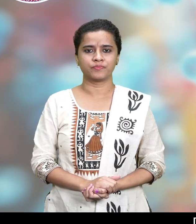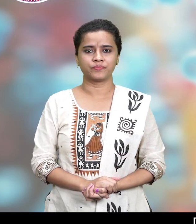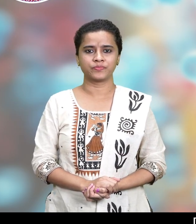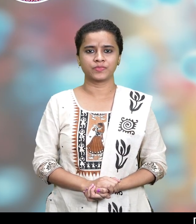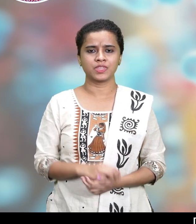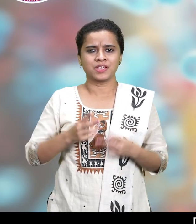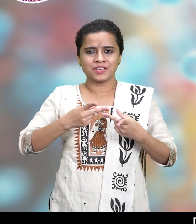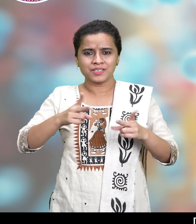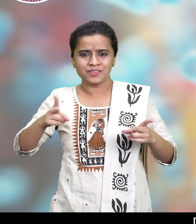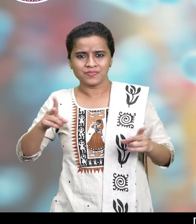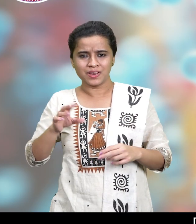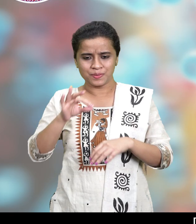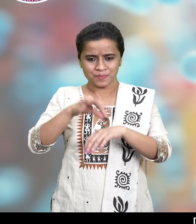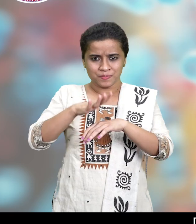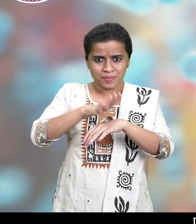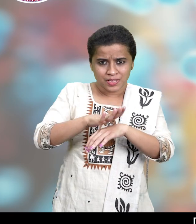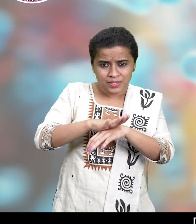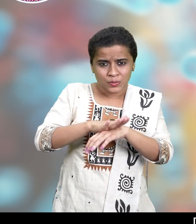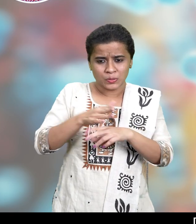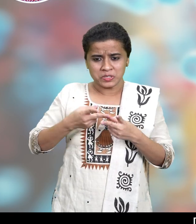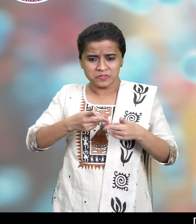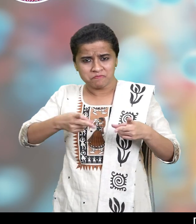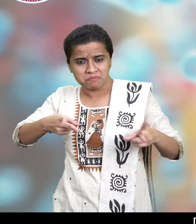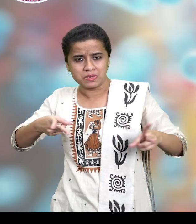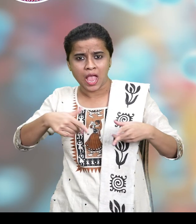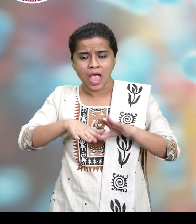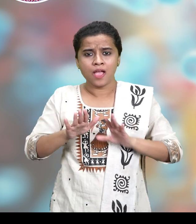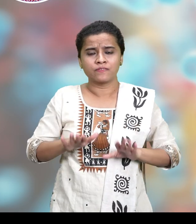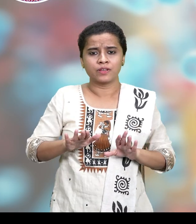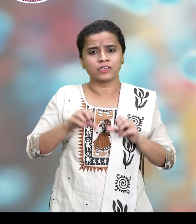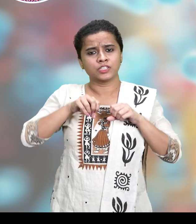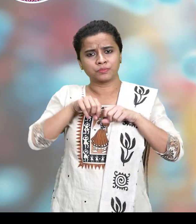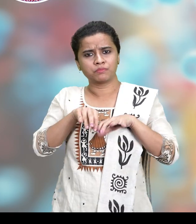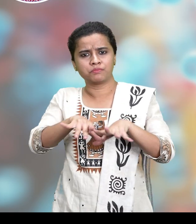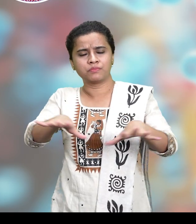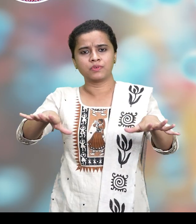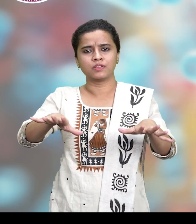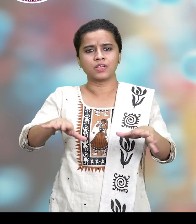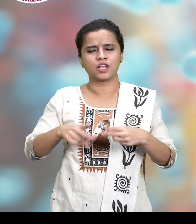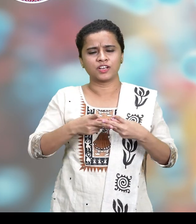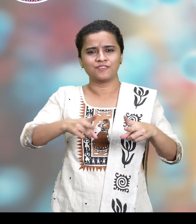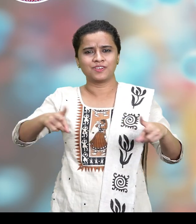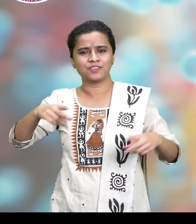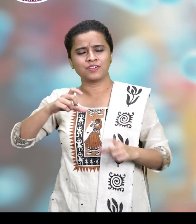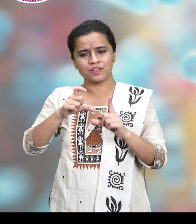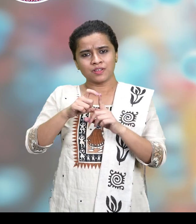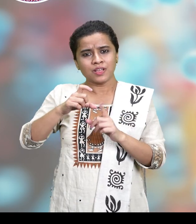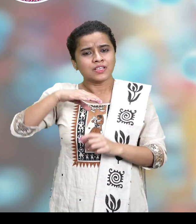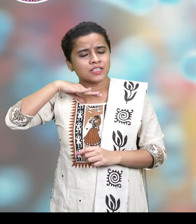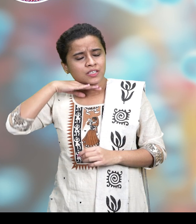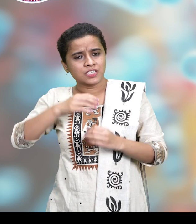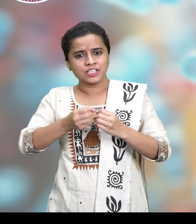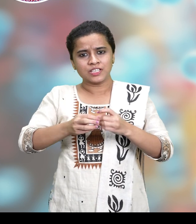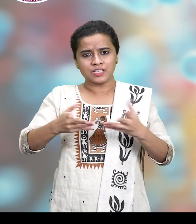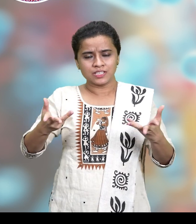Different species of mosquitoes spreads different diseases.